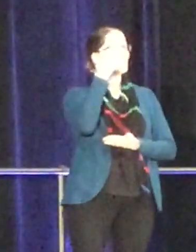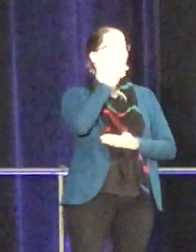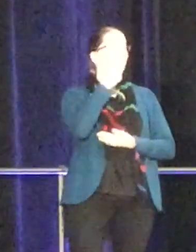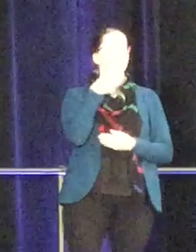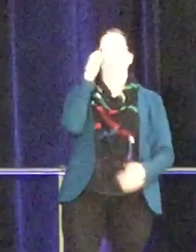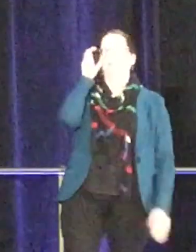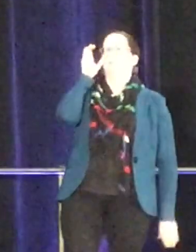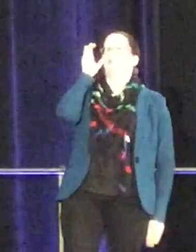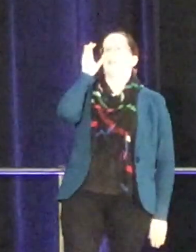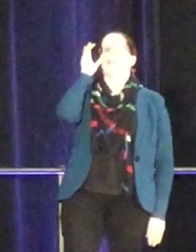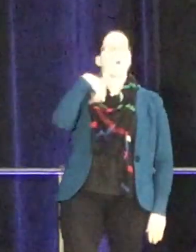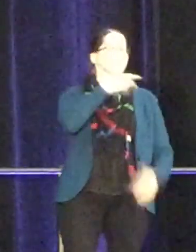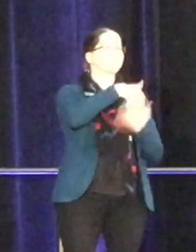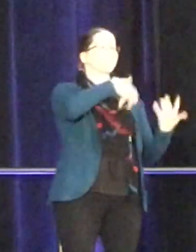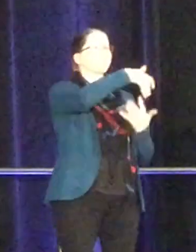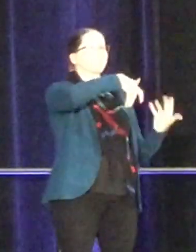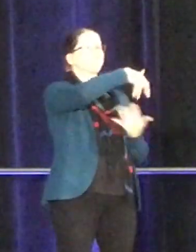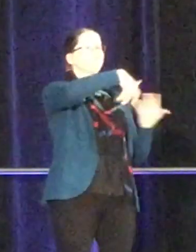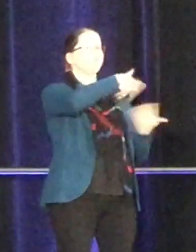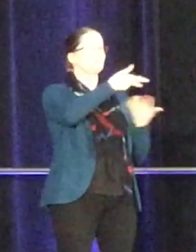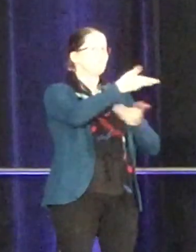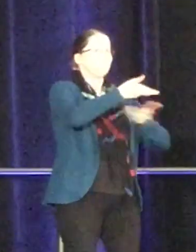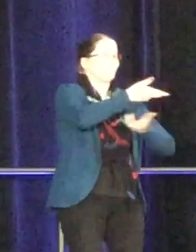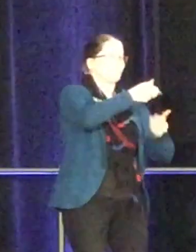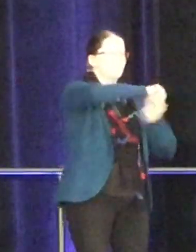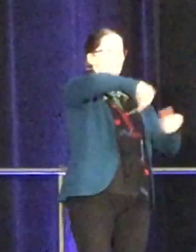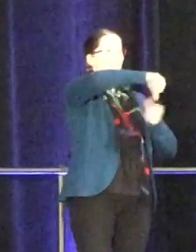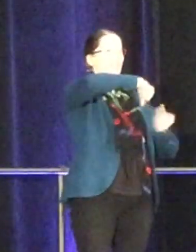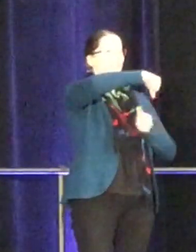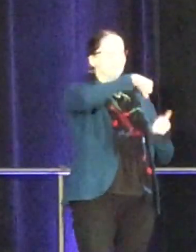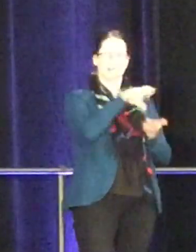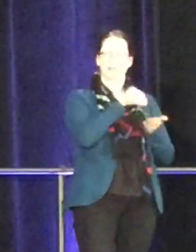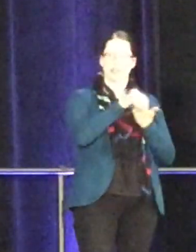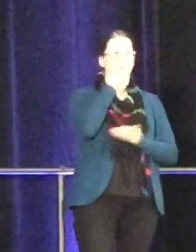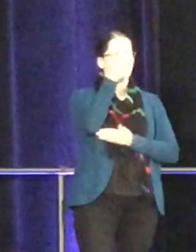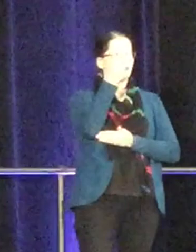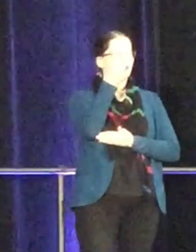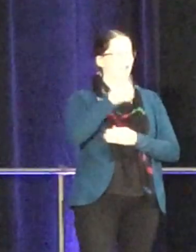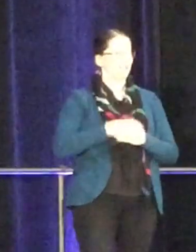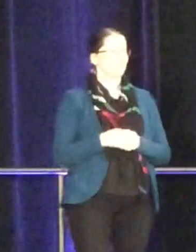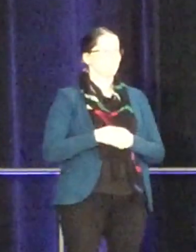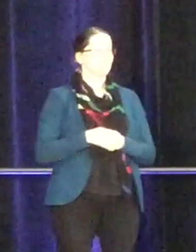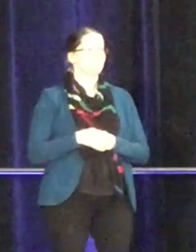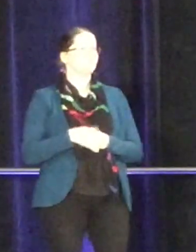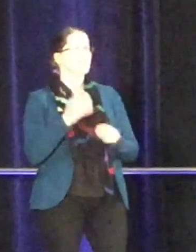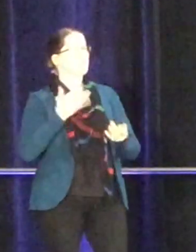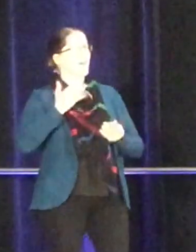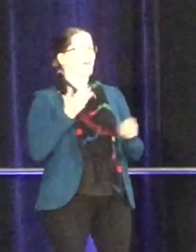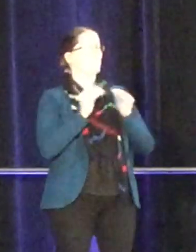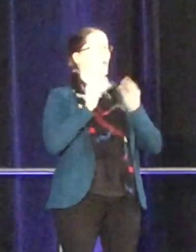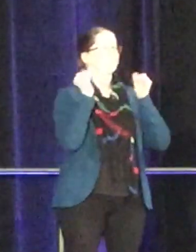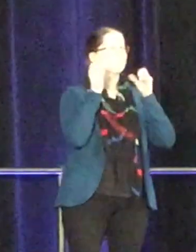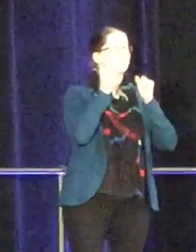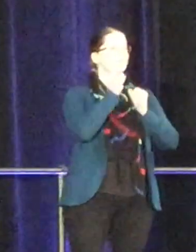doing, right? Learning by engaging with one another. Oral, verbal traditions that have